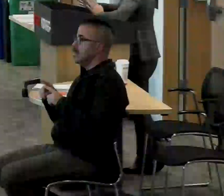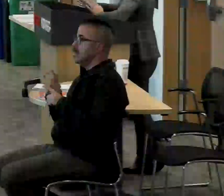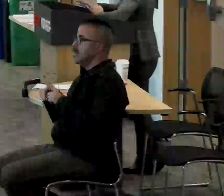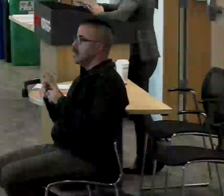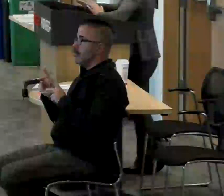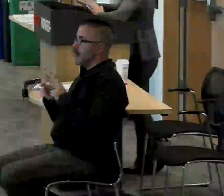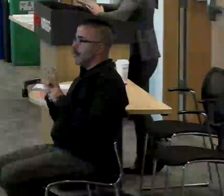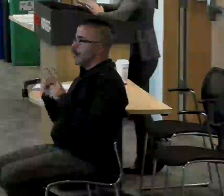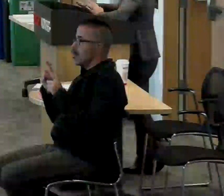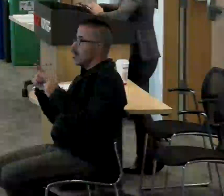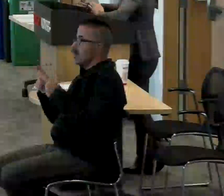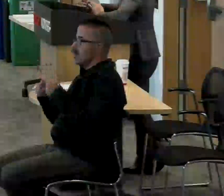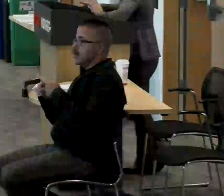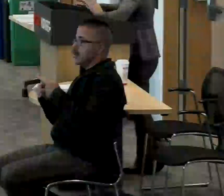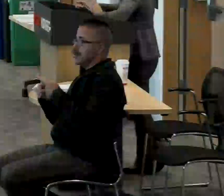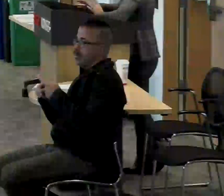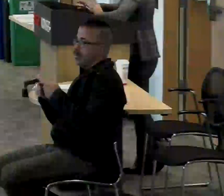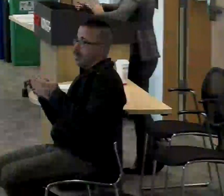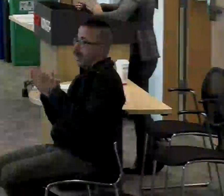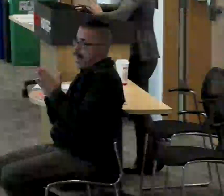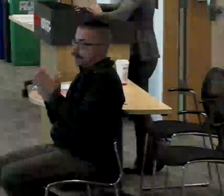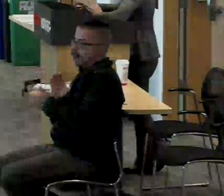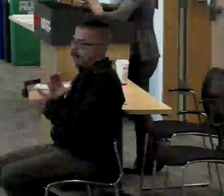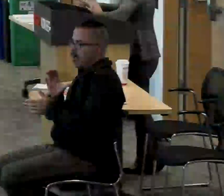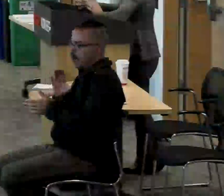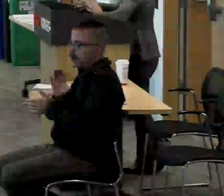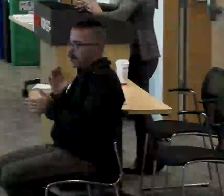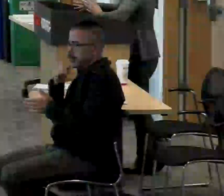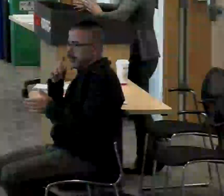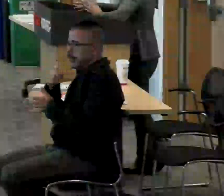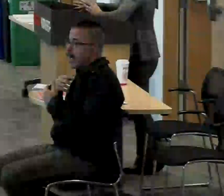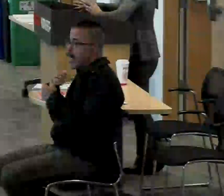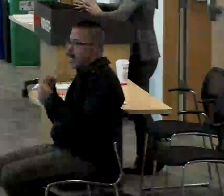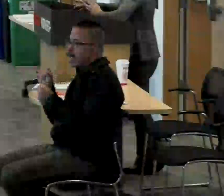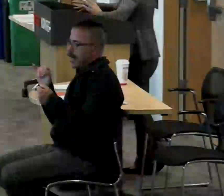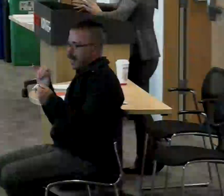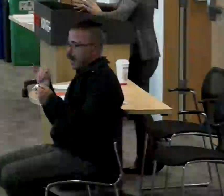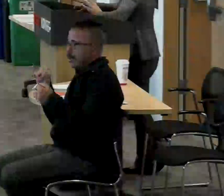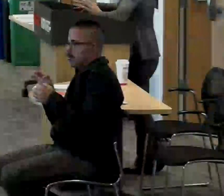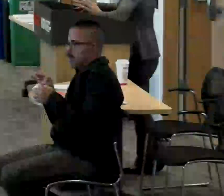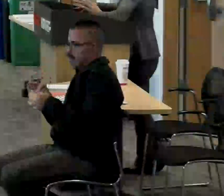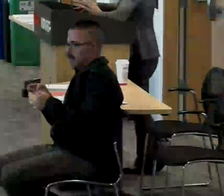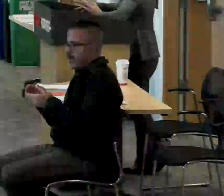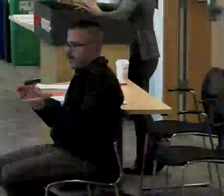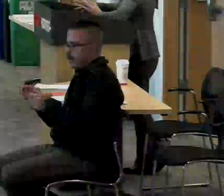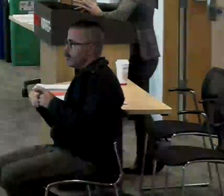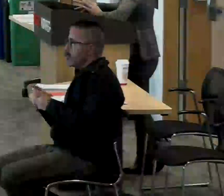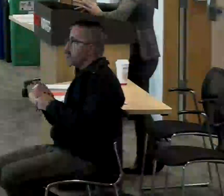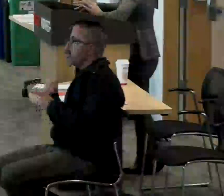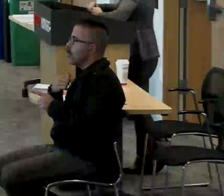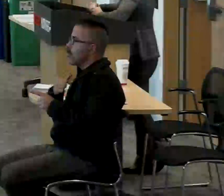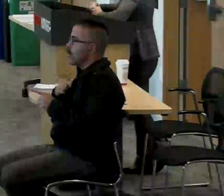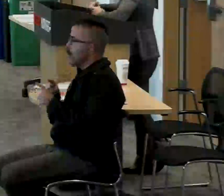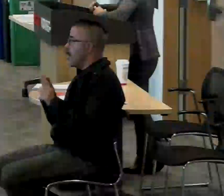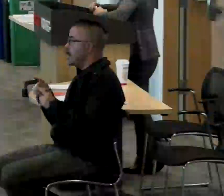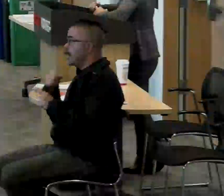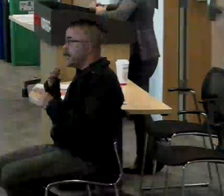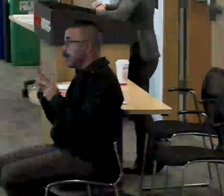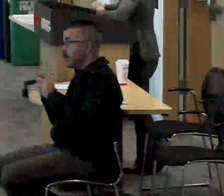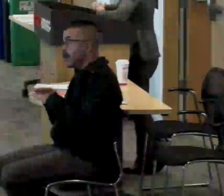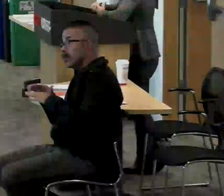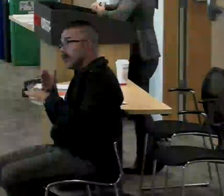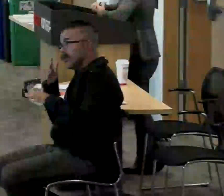reasons, mostly healthcare related. And we're trying to tell people, don't forget about these important ABLE improvement bills as well.